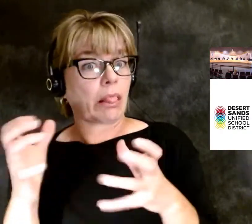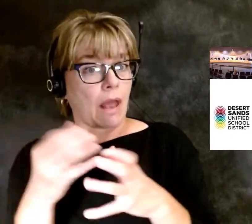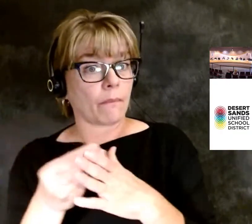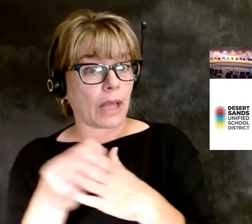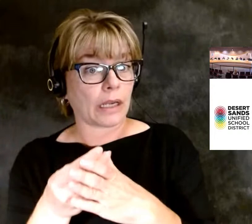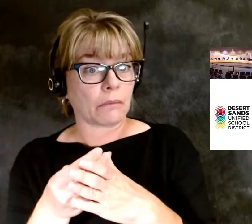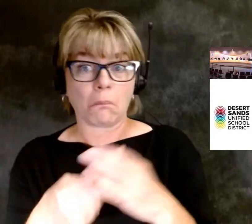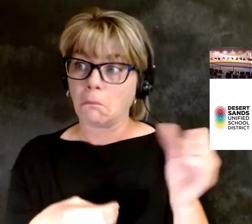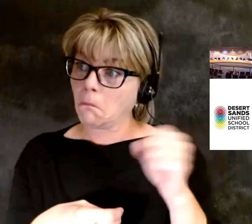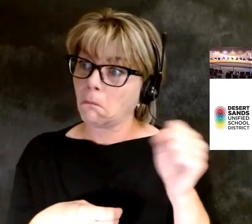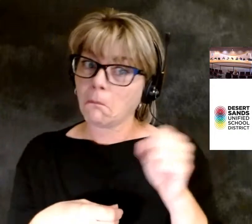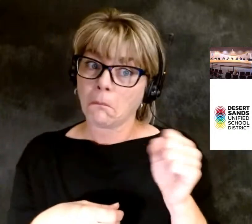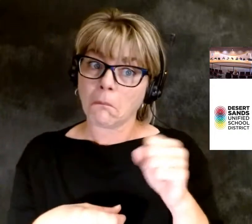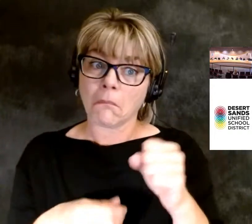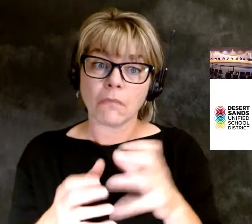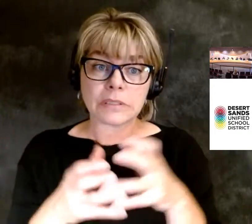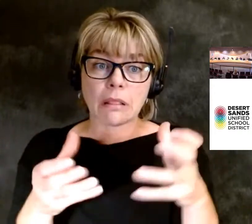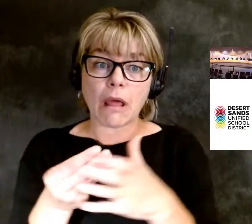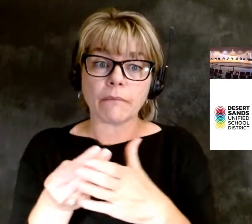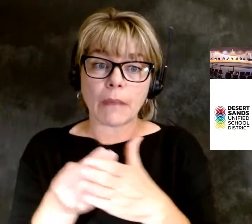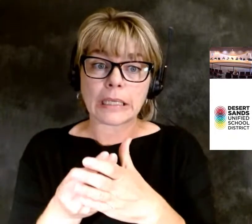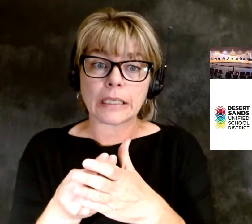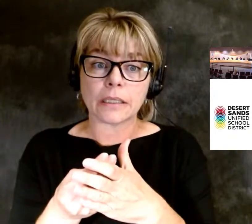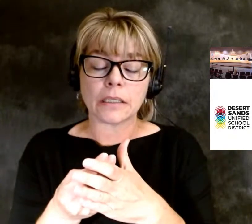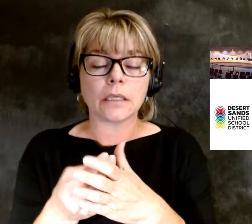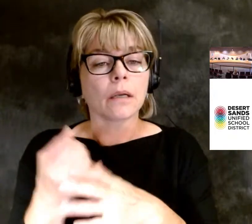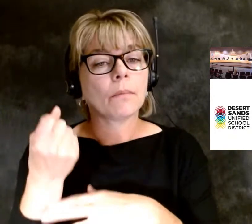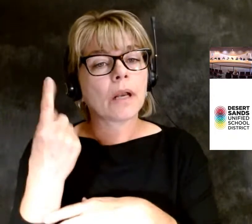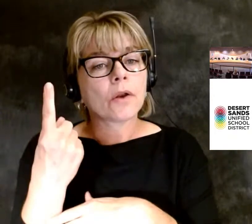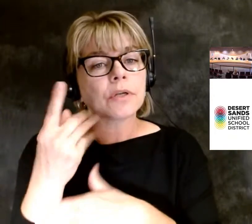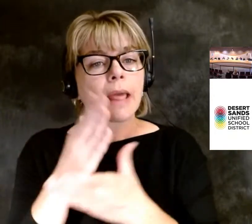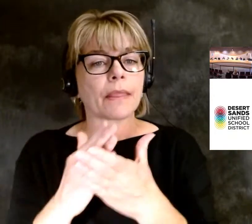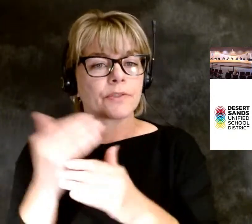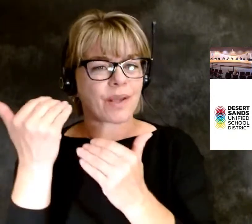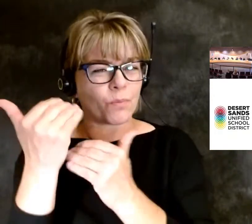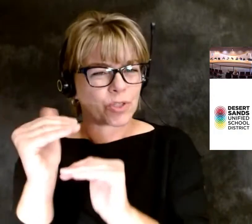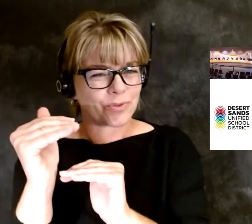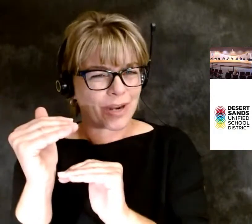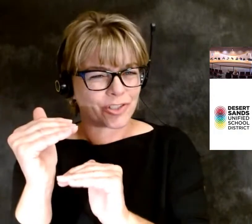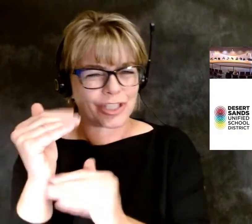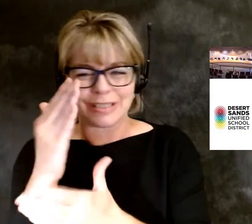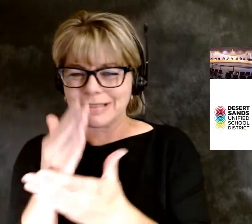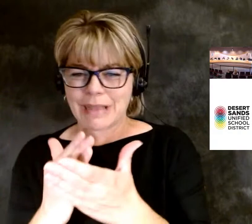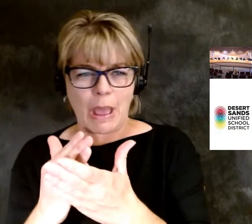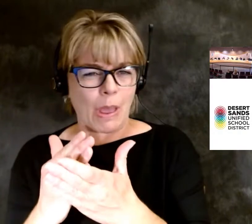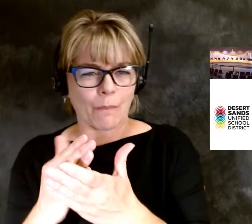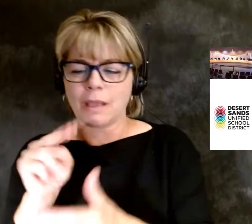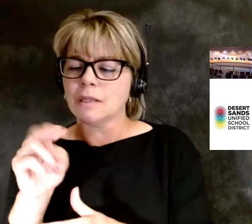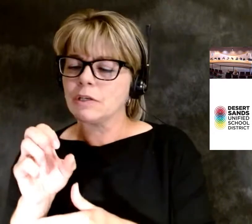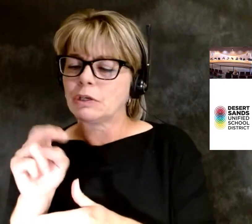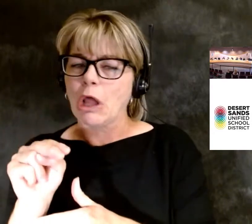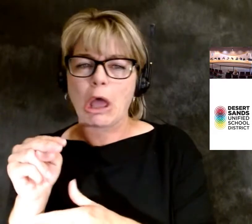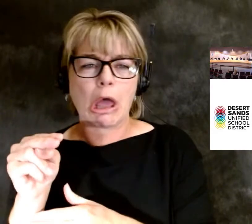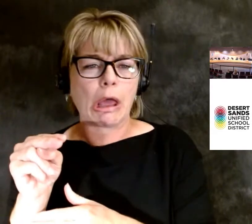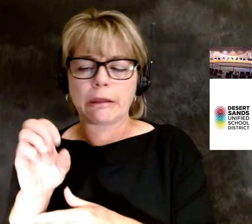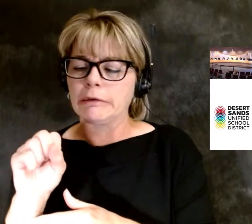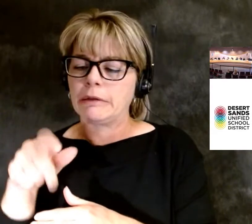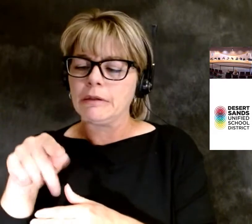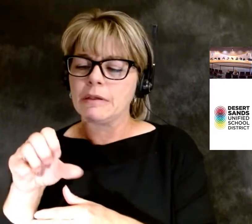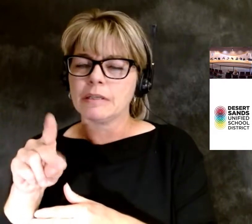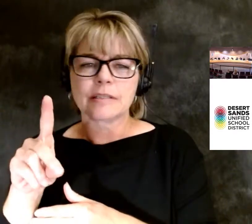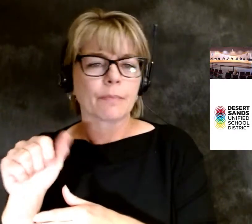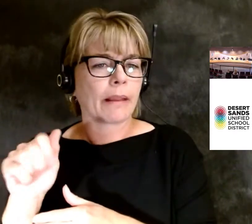it is. Now there are certain restrictions that we have, like non-spendable, you know, no one's blinking at